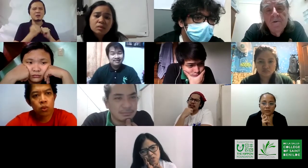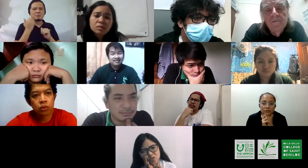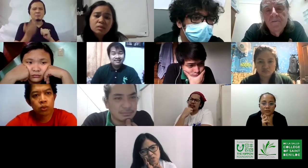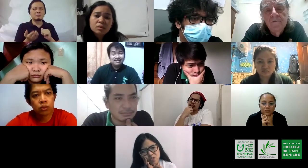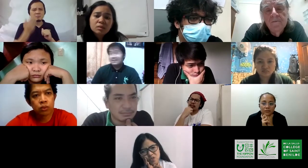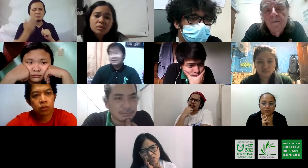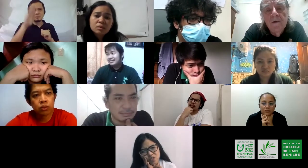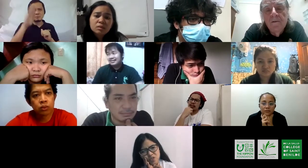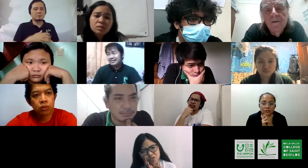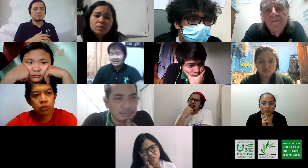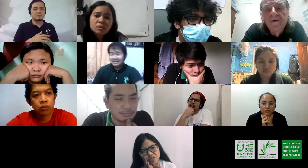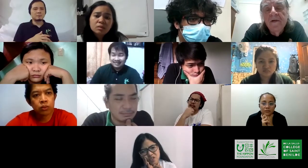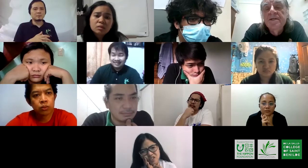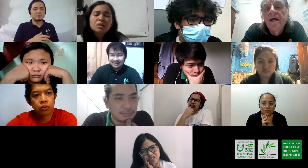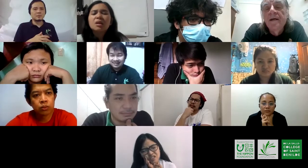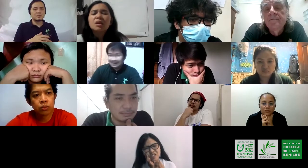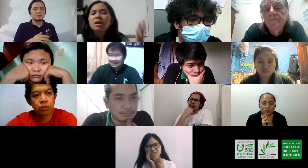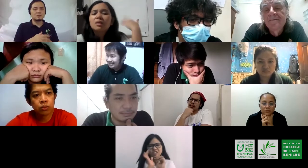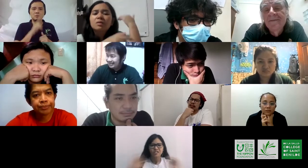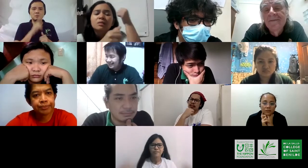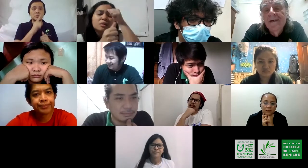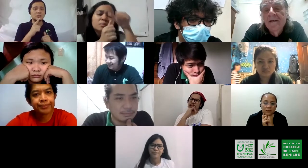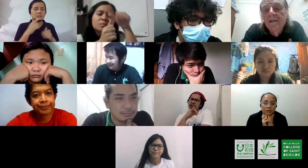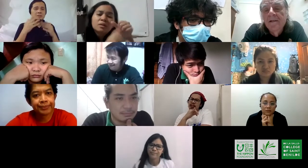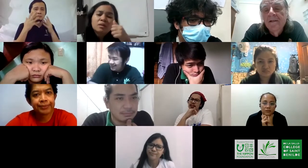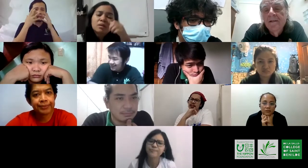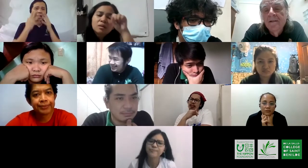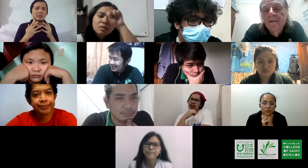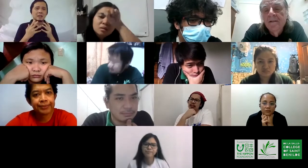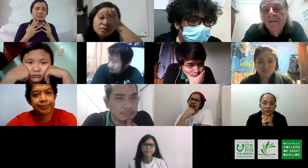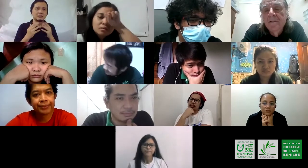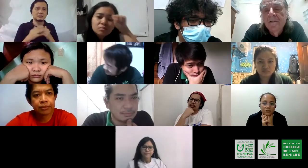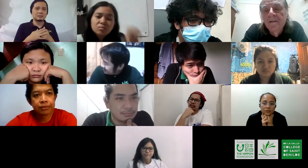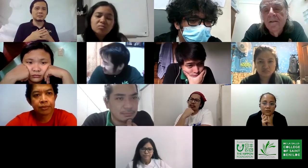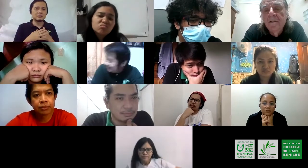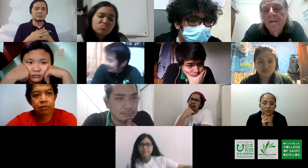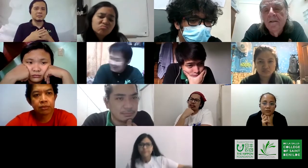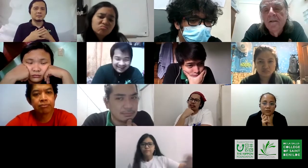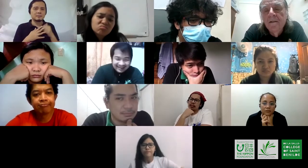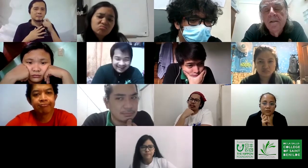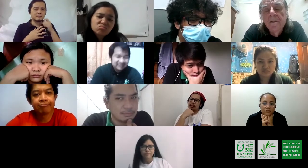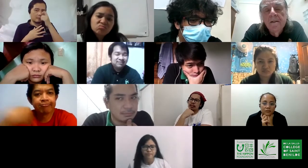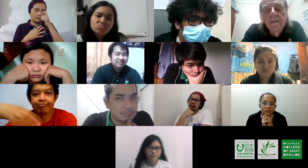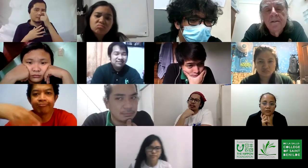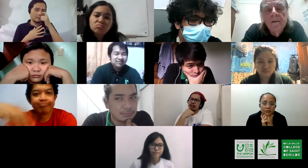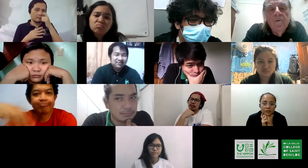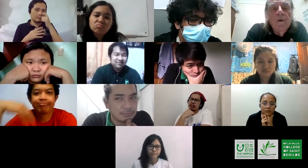But, you know, one died from cancer, one got hit by a train, and I forgot how the 3rd person